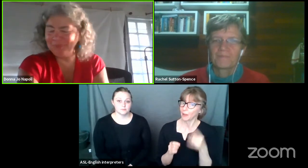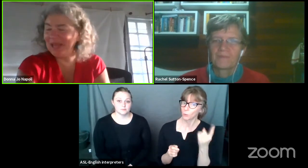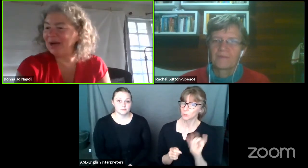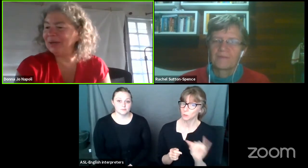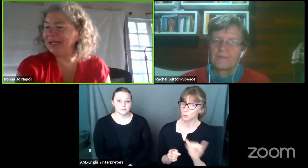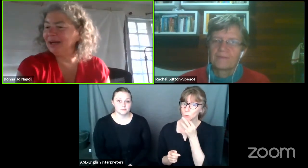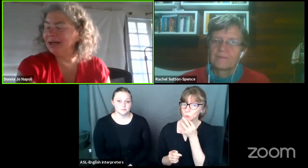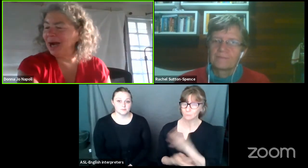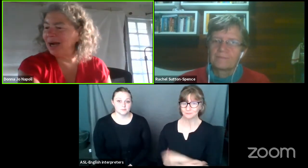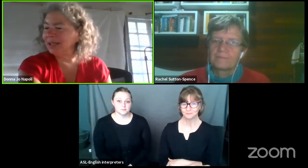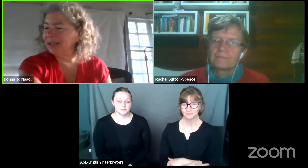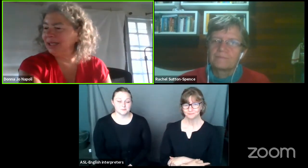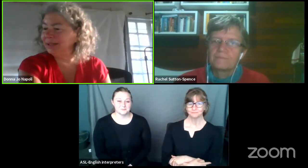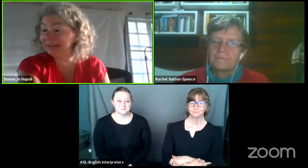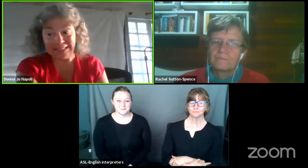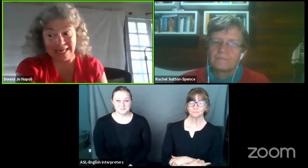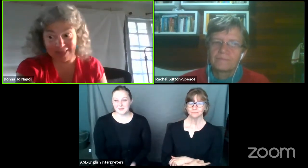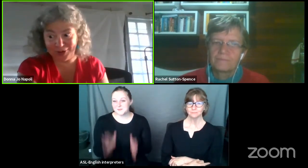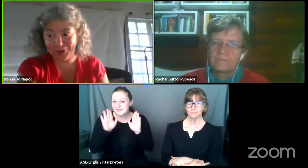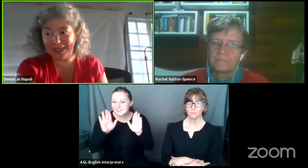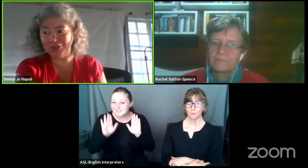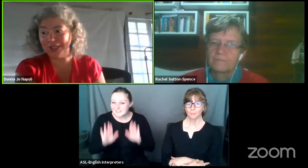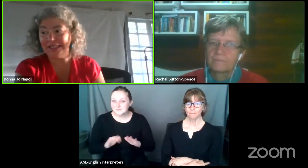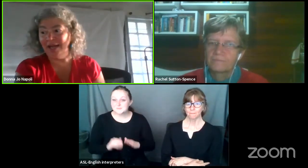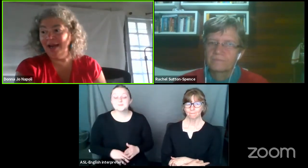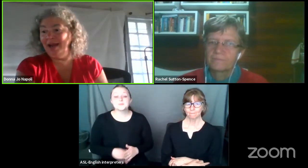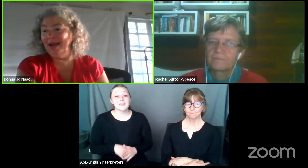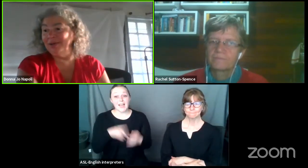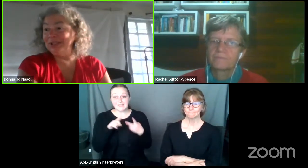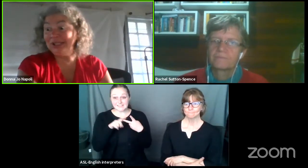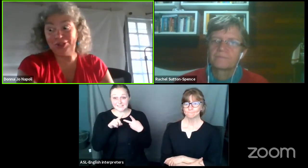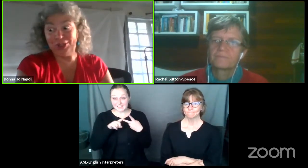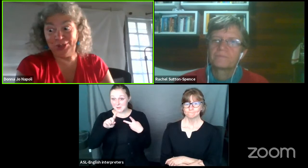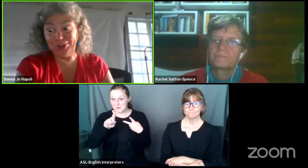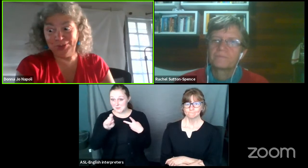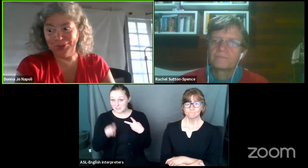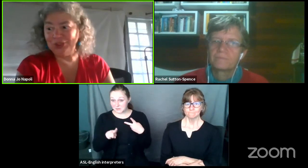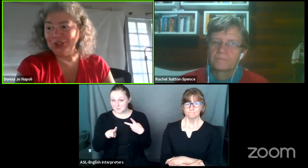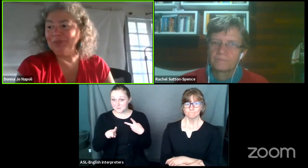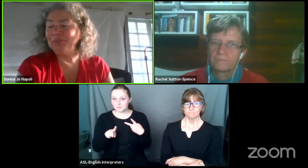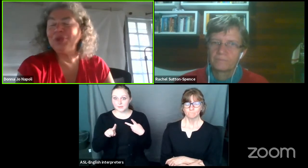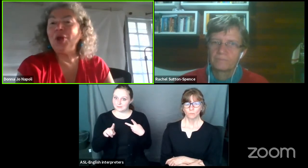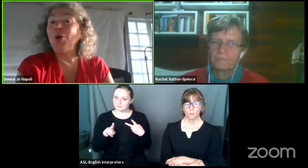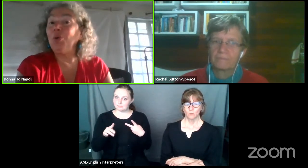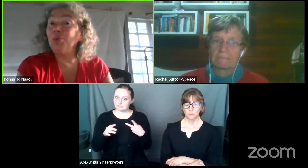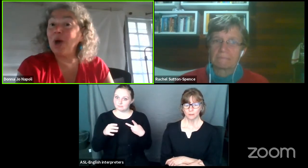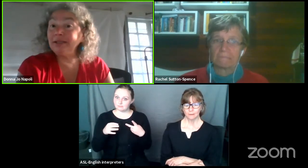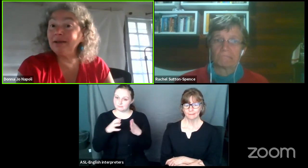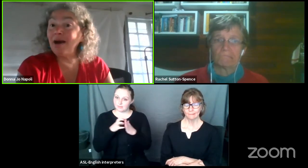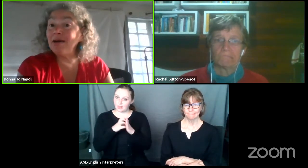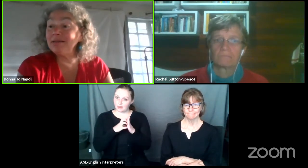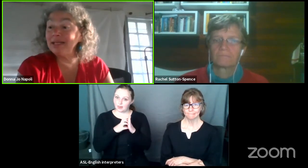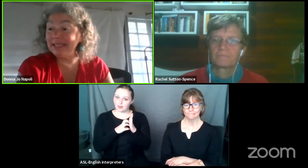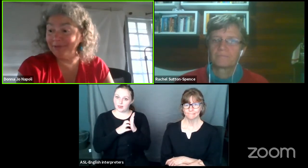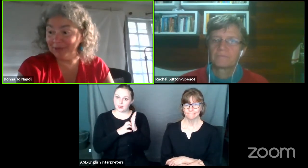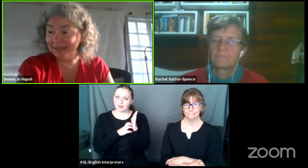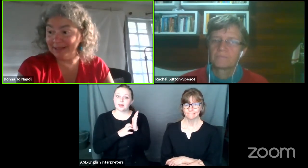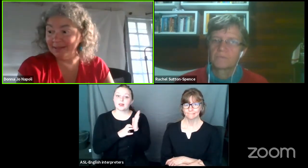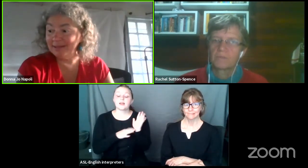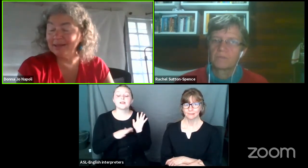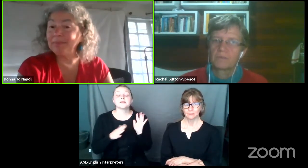Okay, now here's another question, which is huge. What are